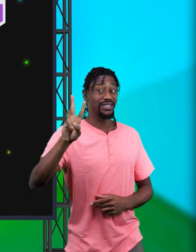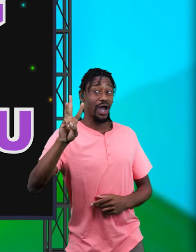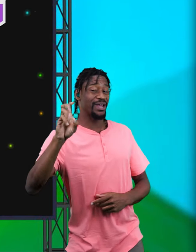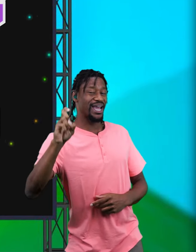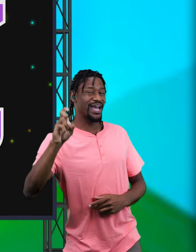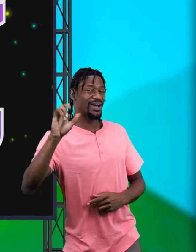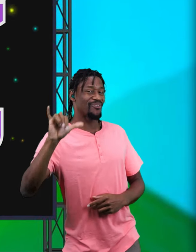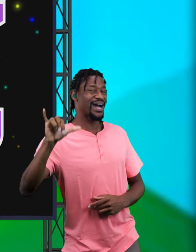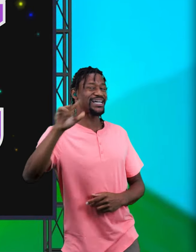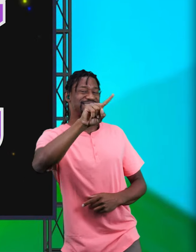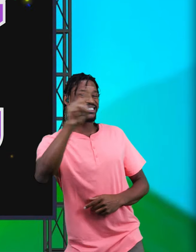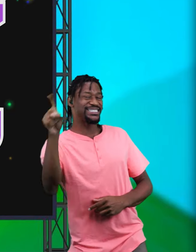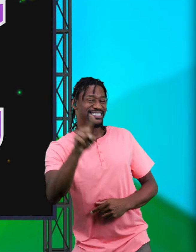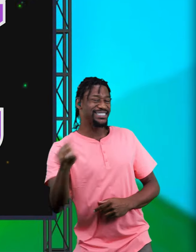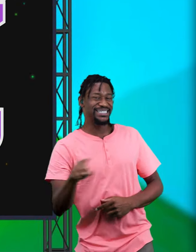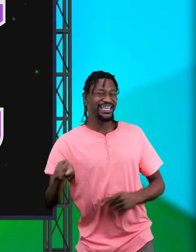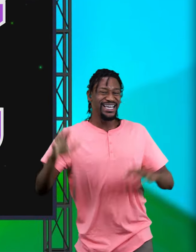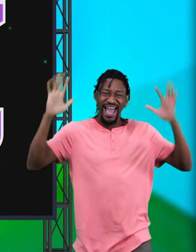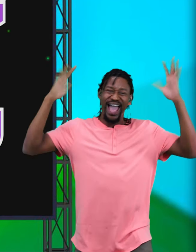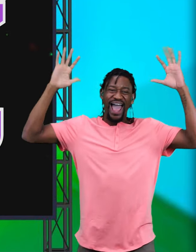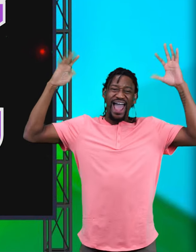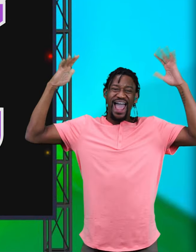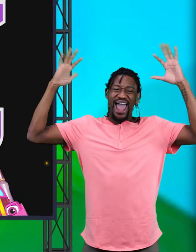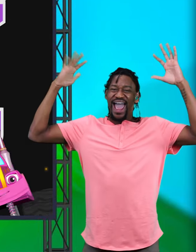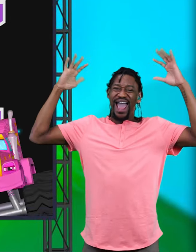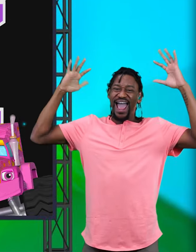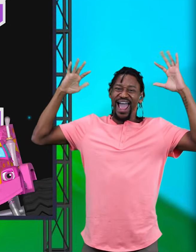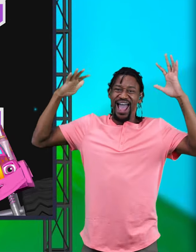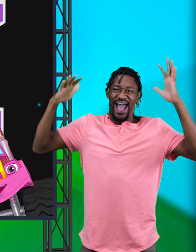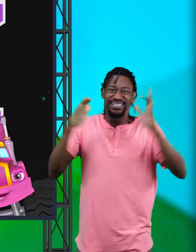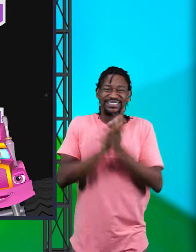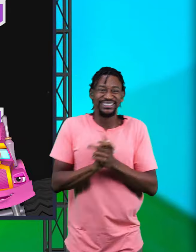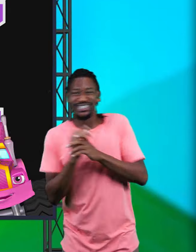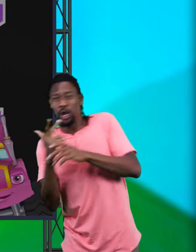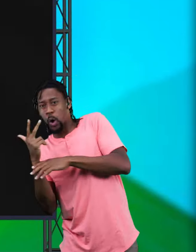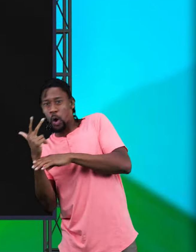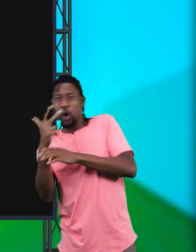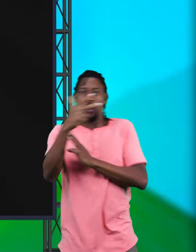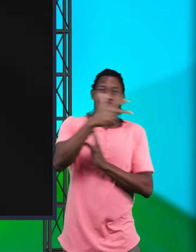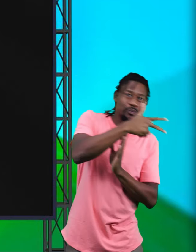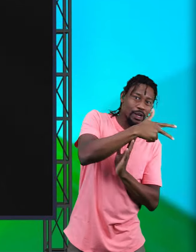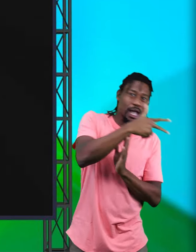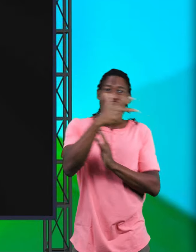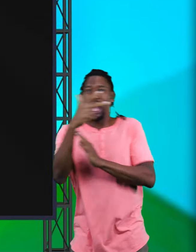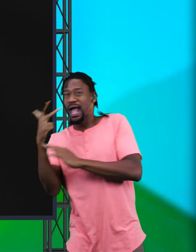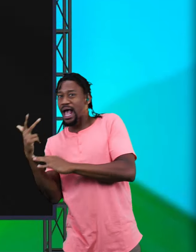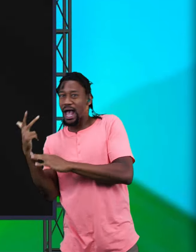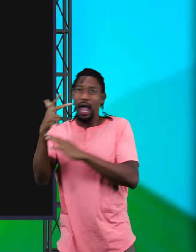U, V, W, X, Y, Z! Woohoo! It's been such an